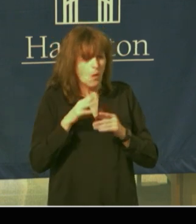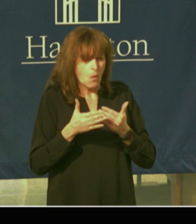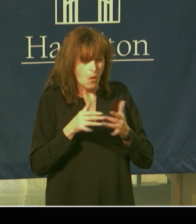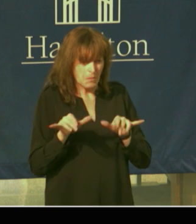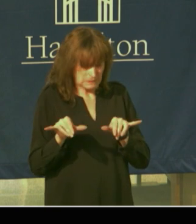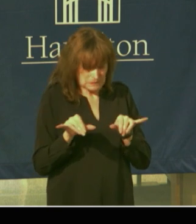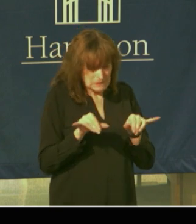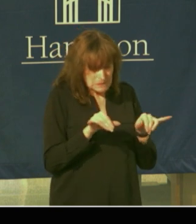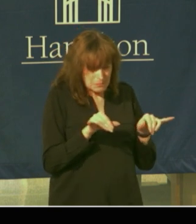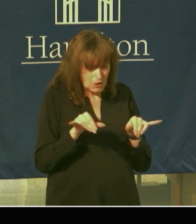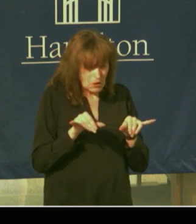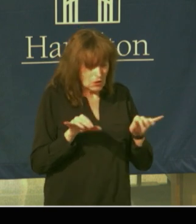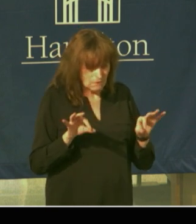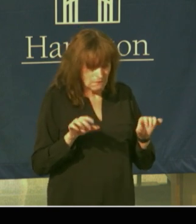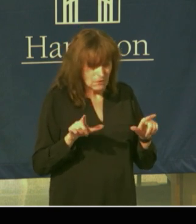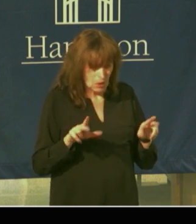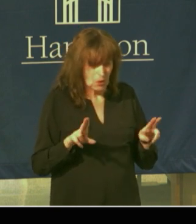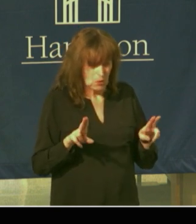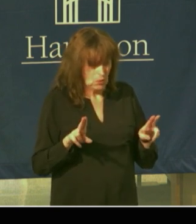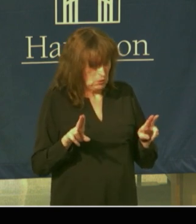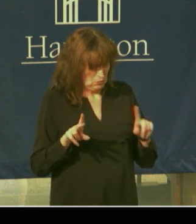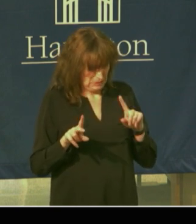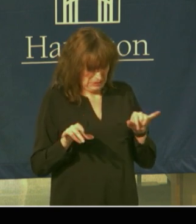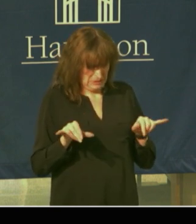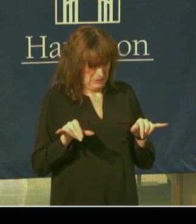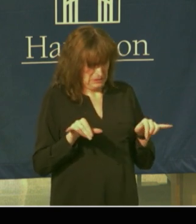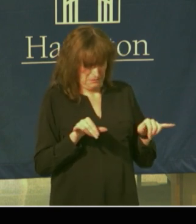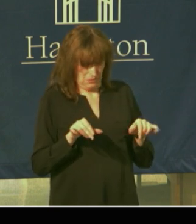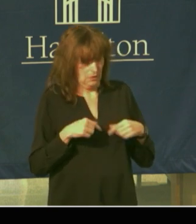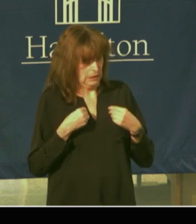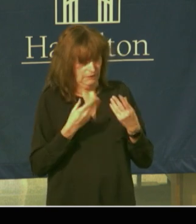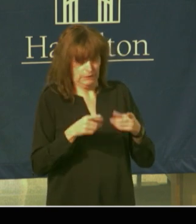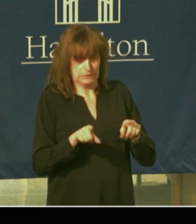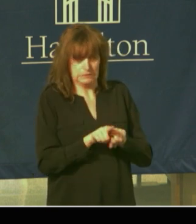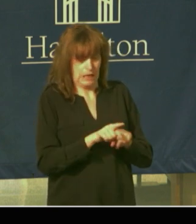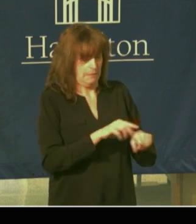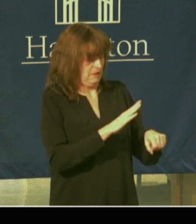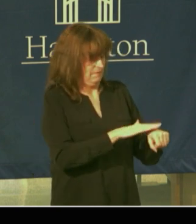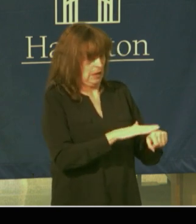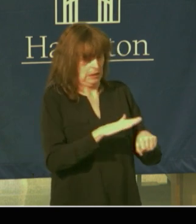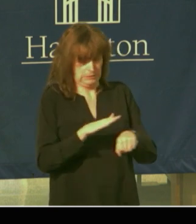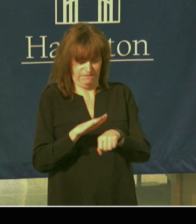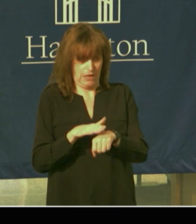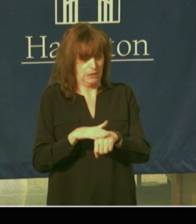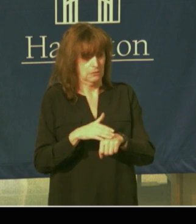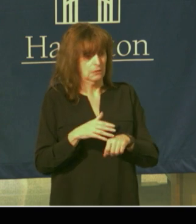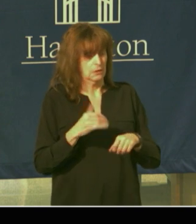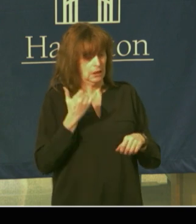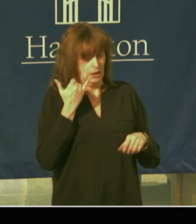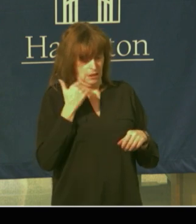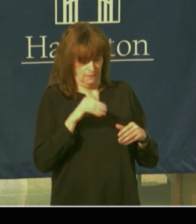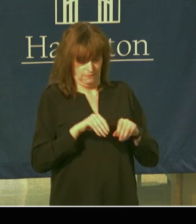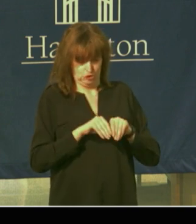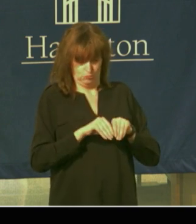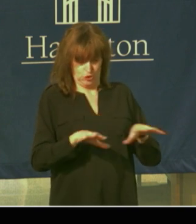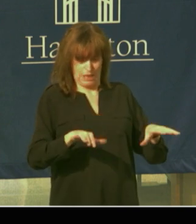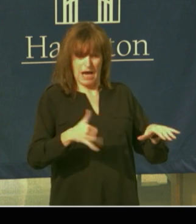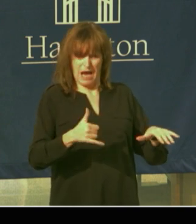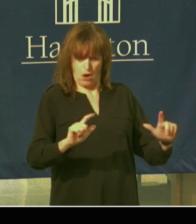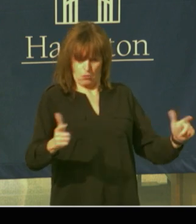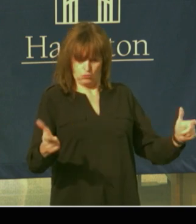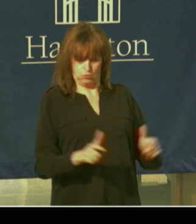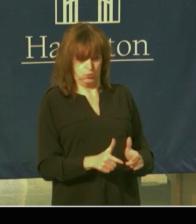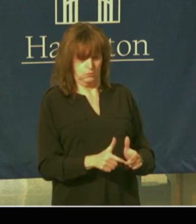influenza seasons to try to decrease the risk of influenza being transmitted. So we know that viruses can be on